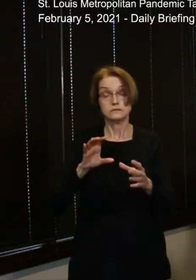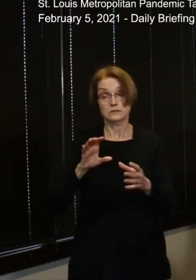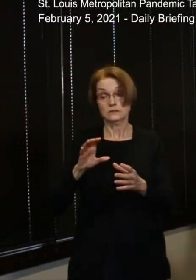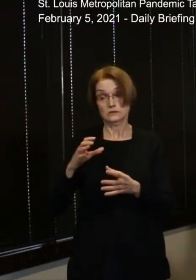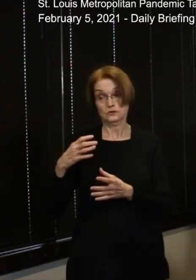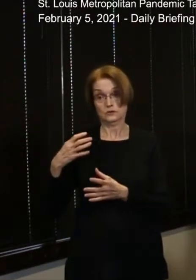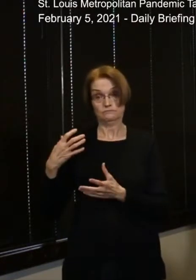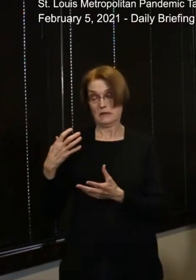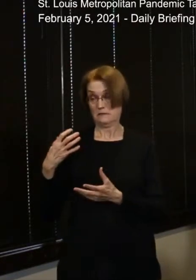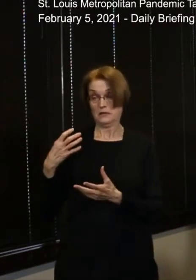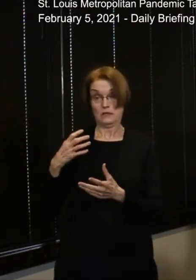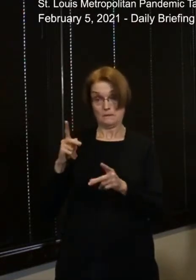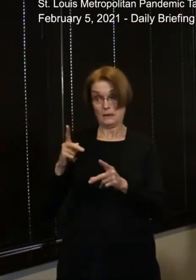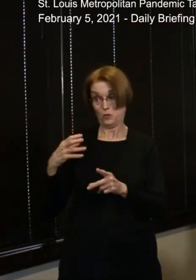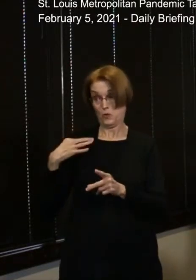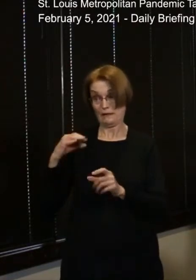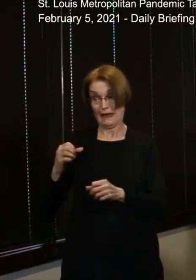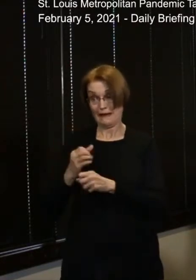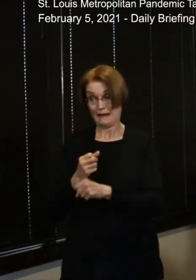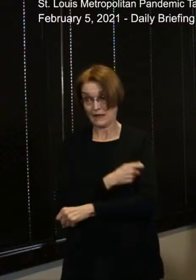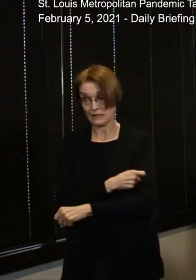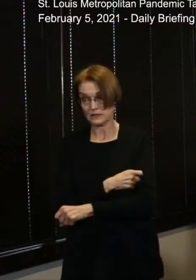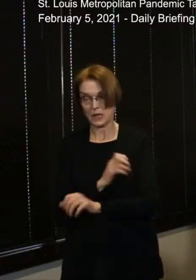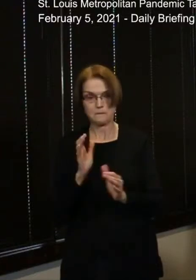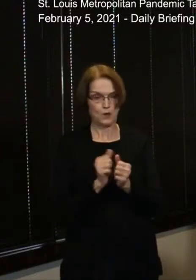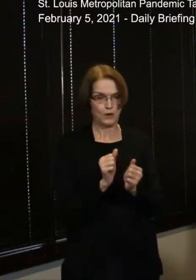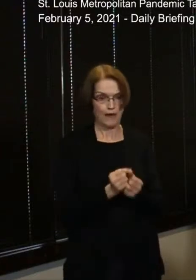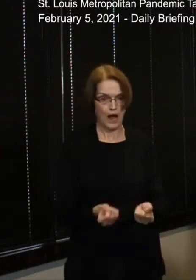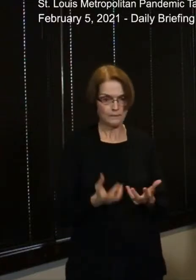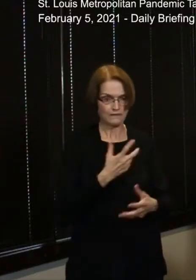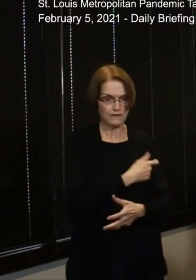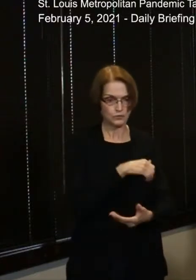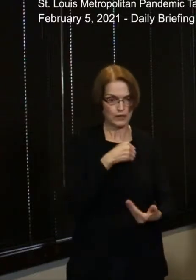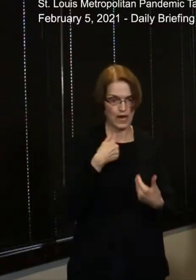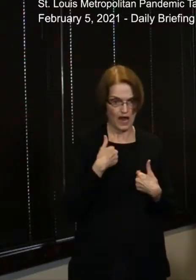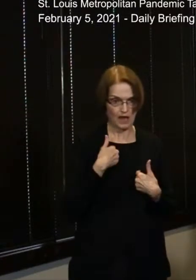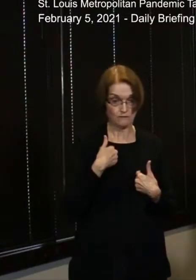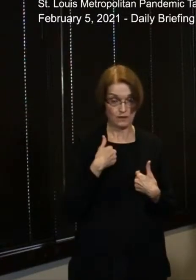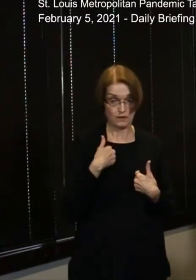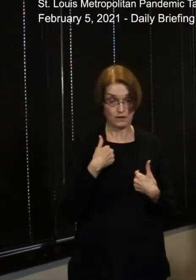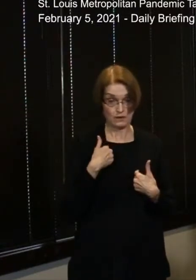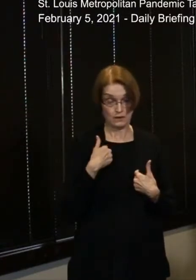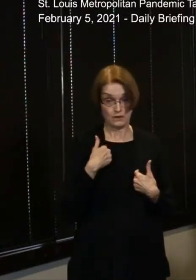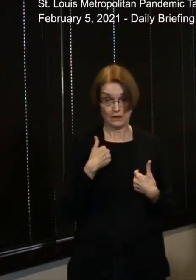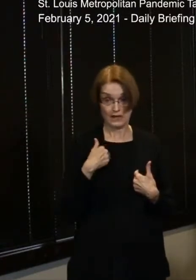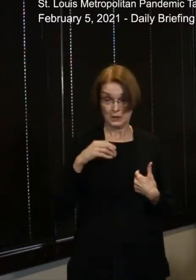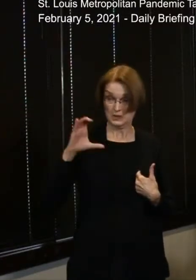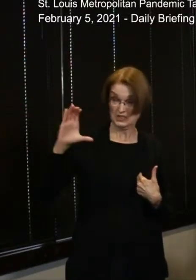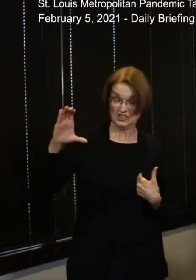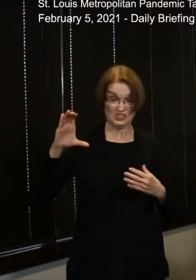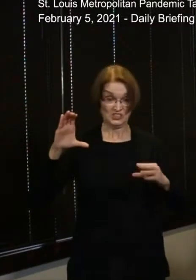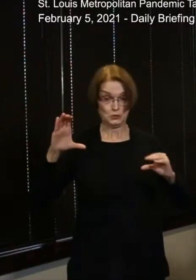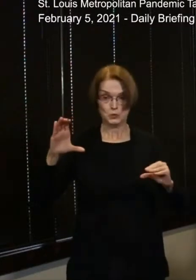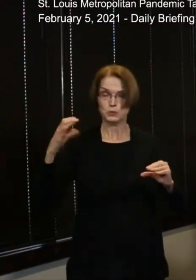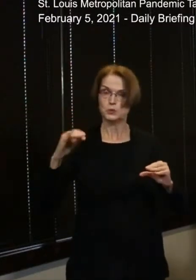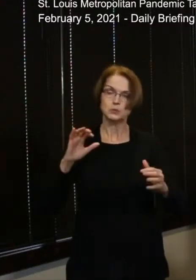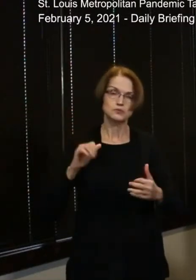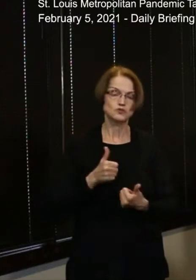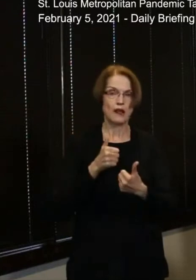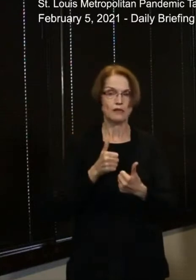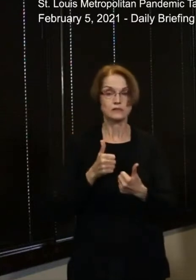the vaccination amount, I think you can appreciate what the challenge is. So if we have